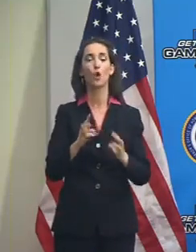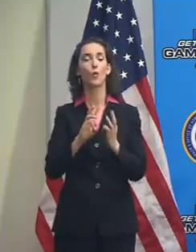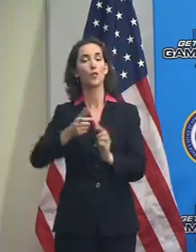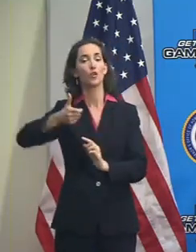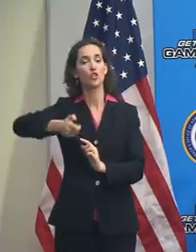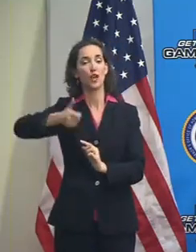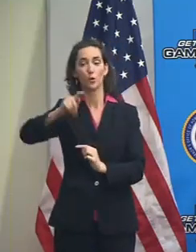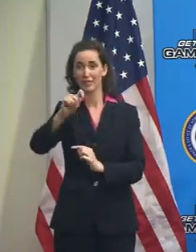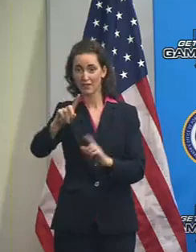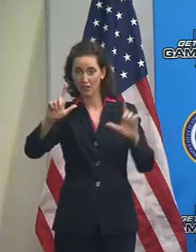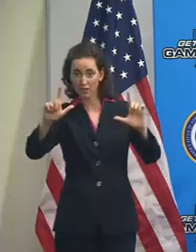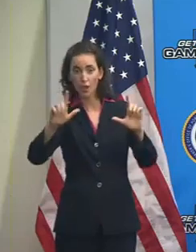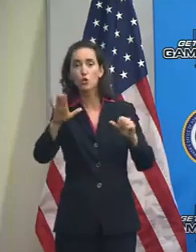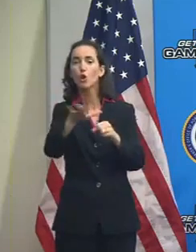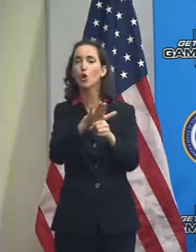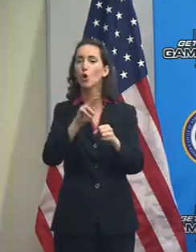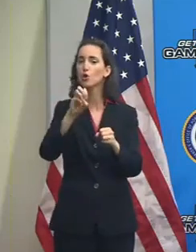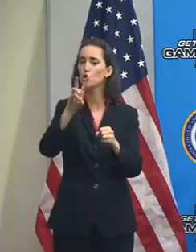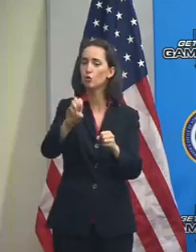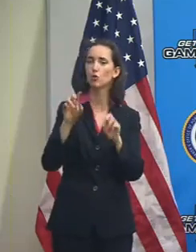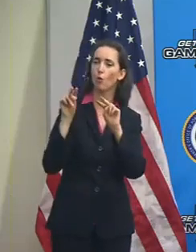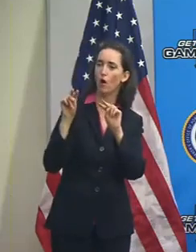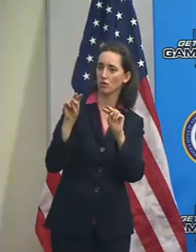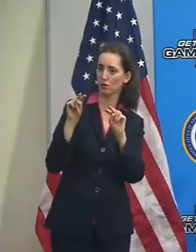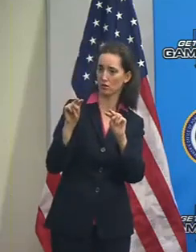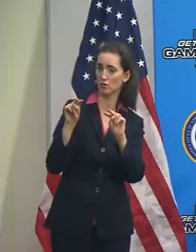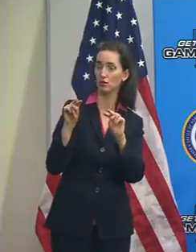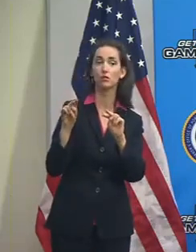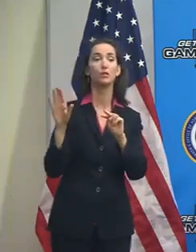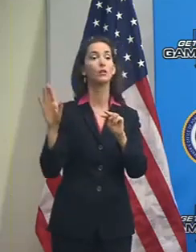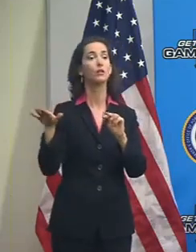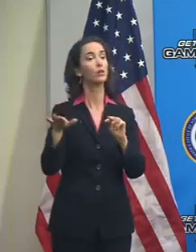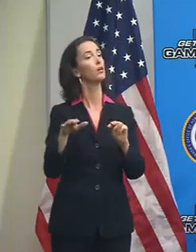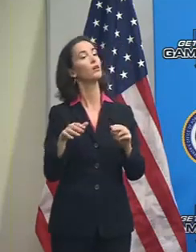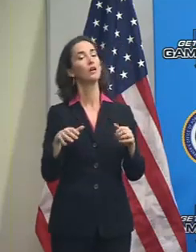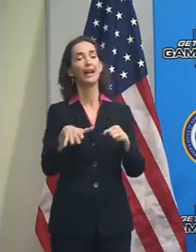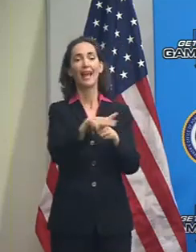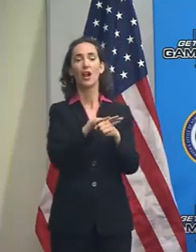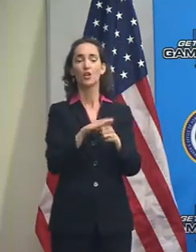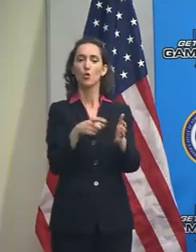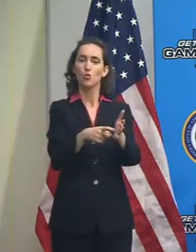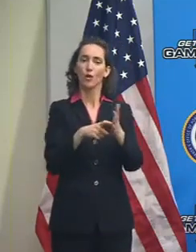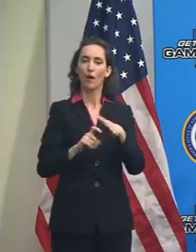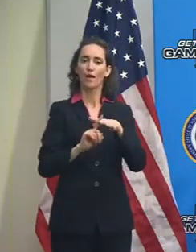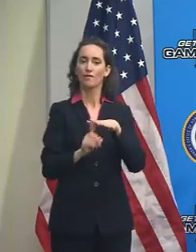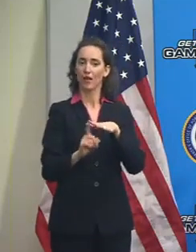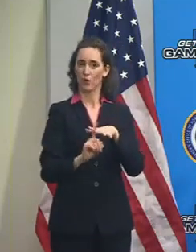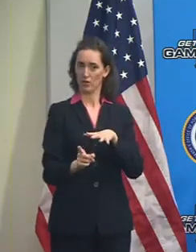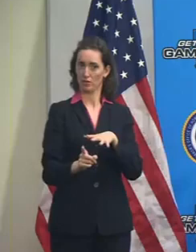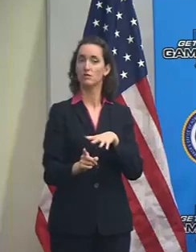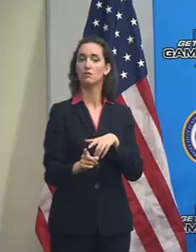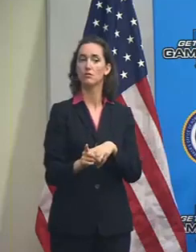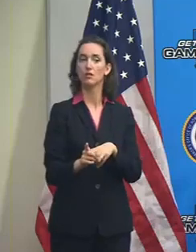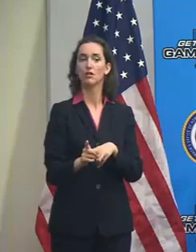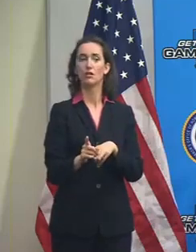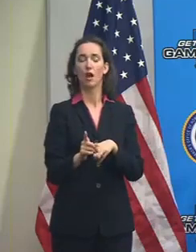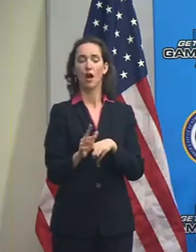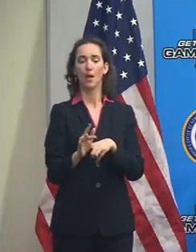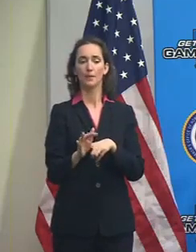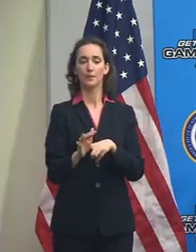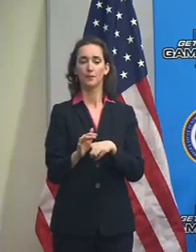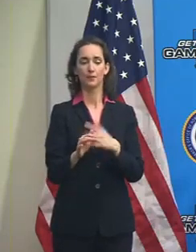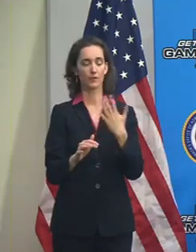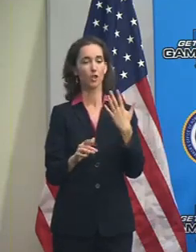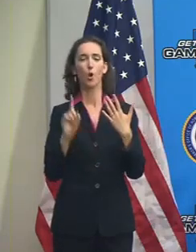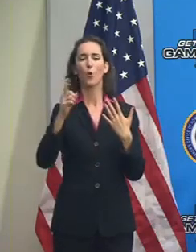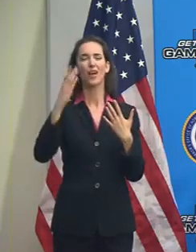local news sources. There are several mandatory evacuations outside of